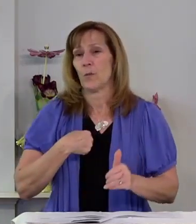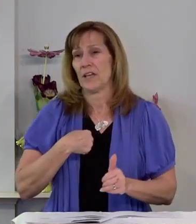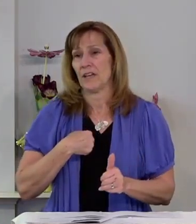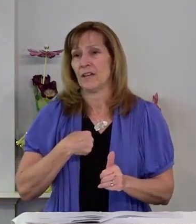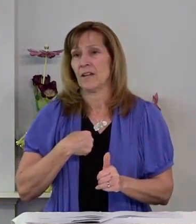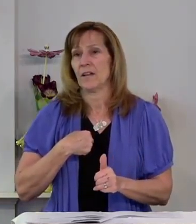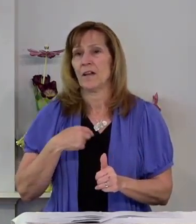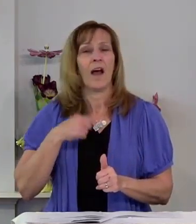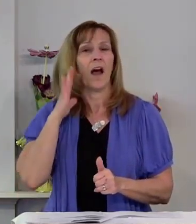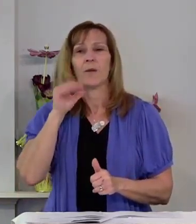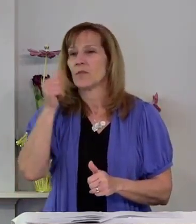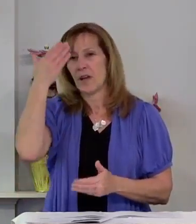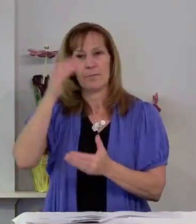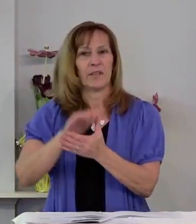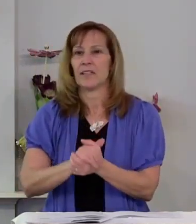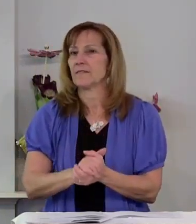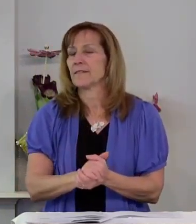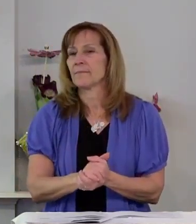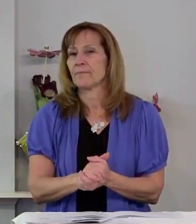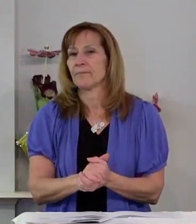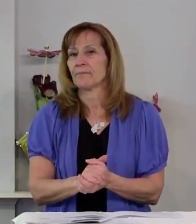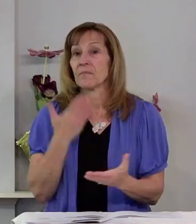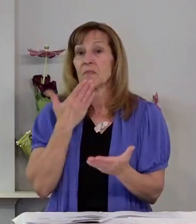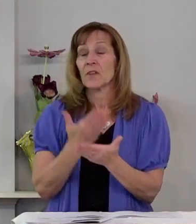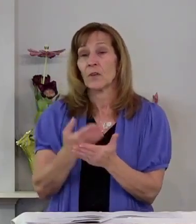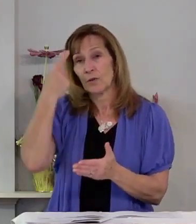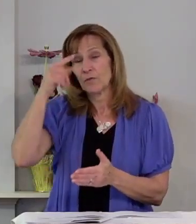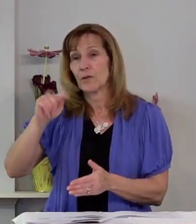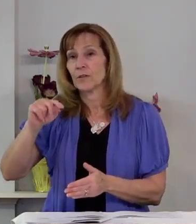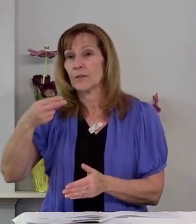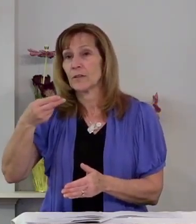I will not believe. Well, good for Thomas.